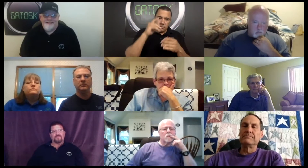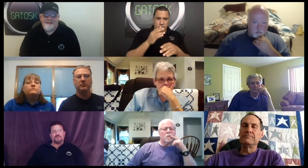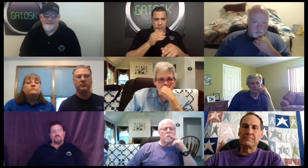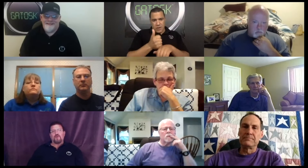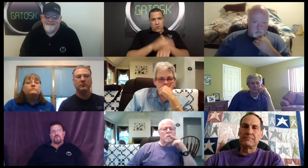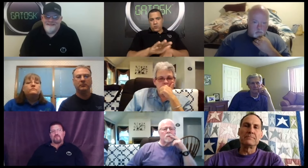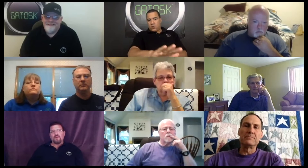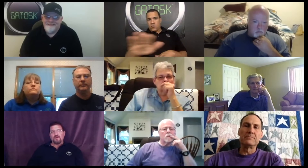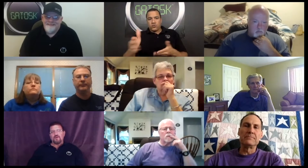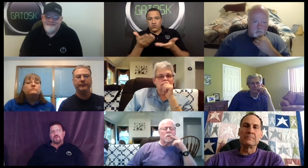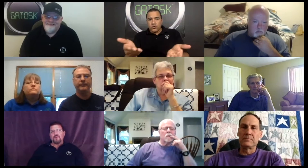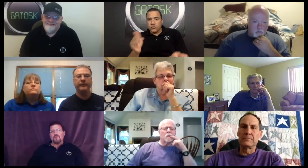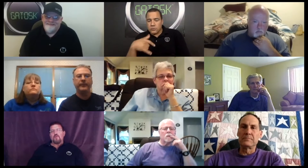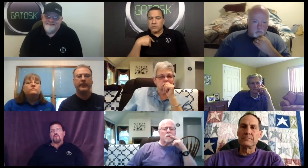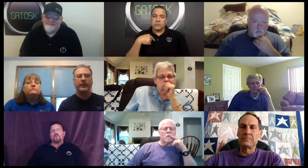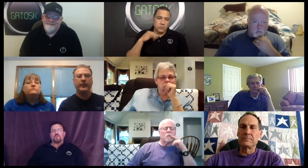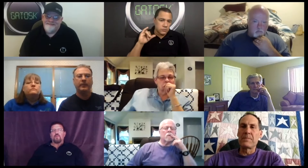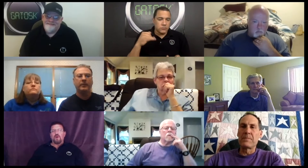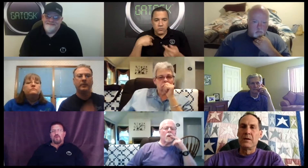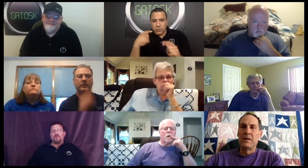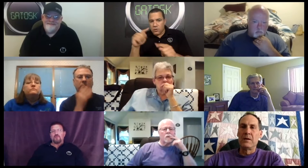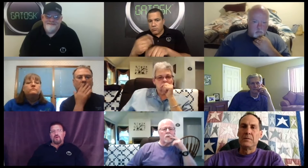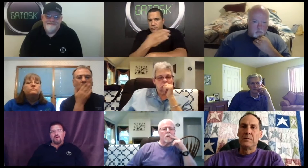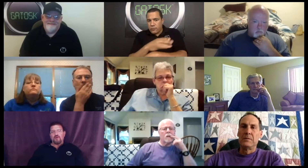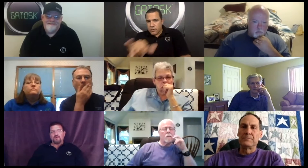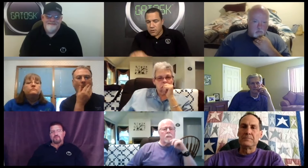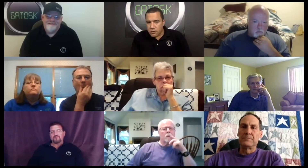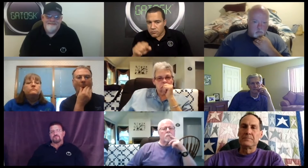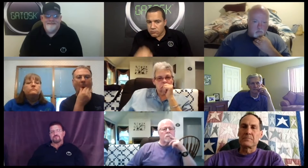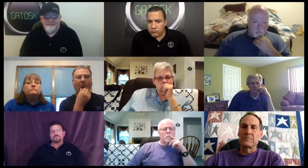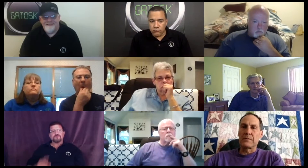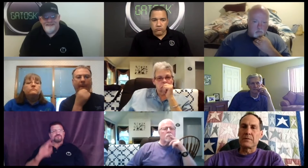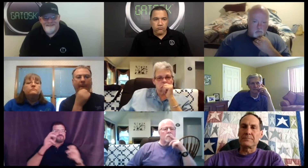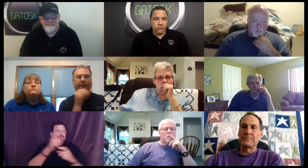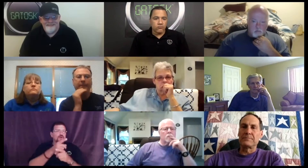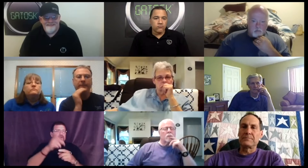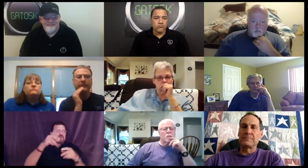fee and the package. So I'm considering that based on your suggestions. So I'm trying to improve on that part, yes.